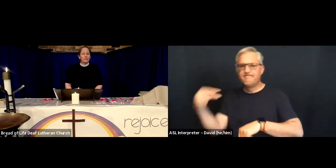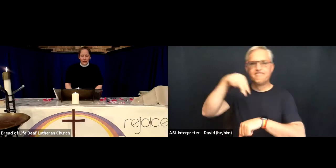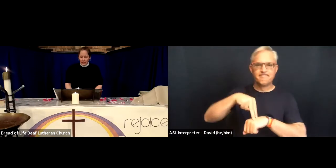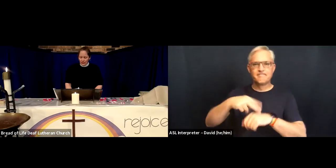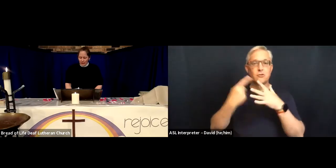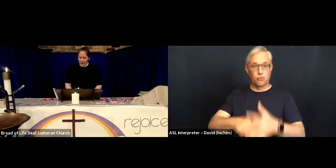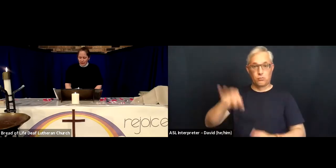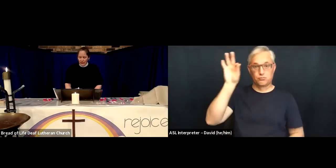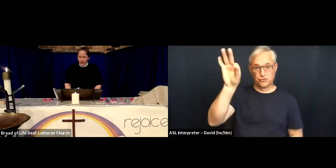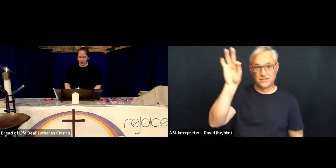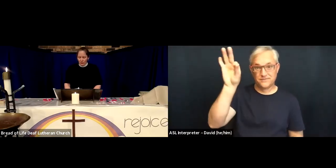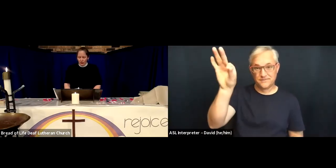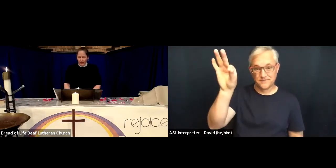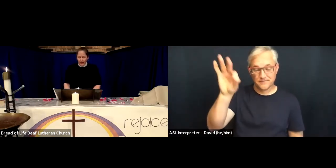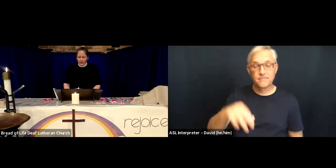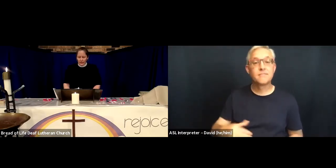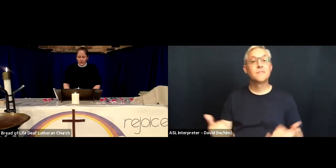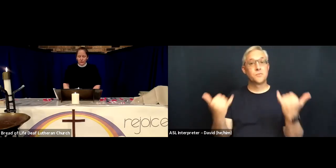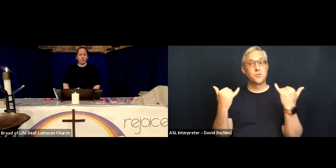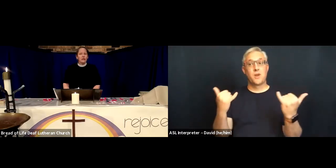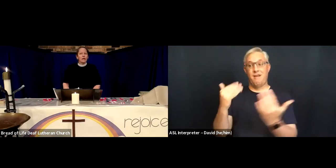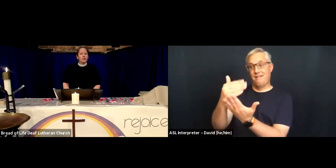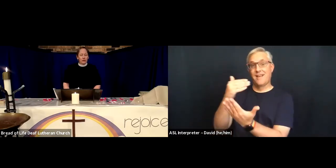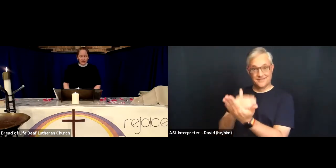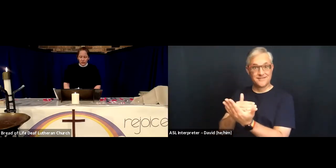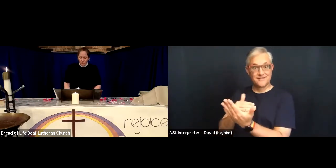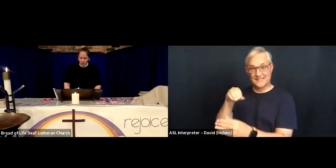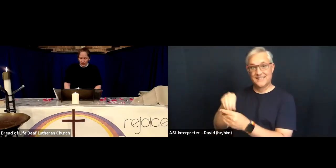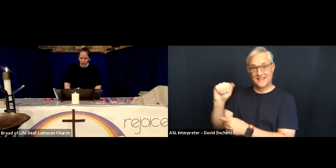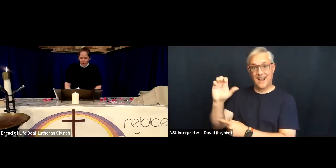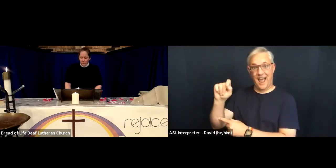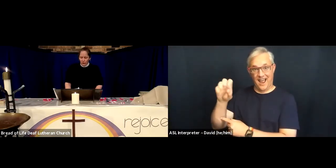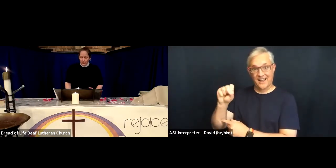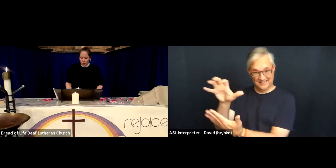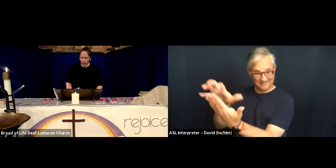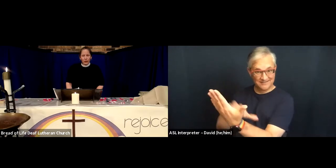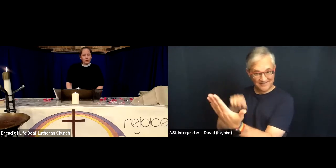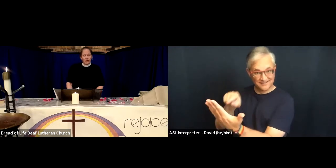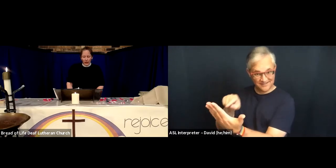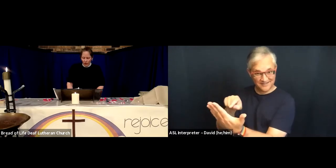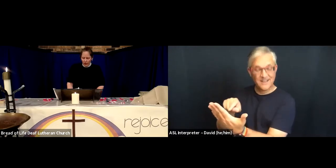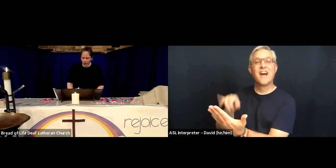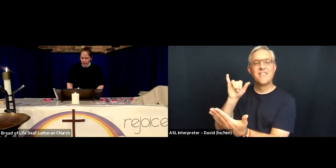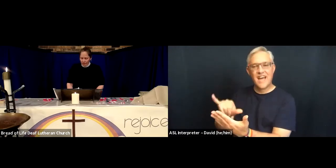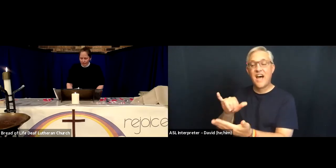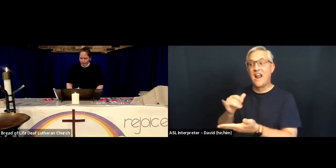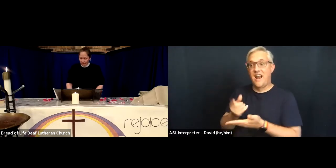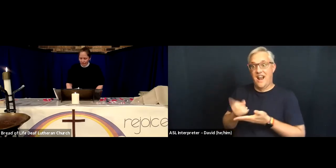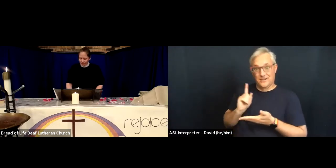And today's lesson in the book of Acts continues the message that Peter was sharing with that